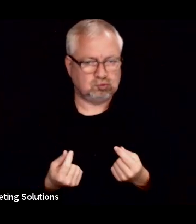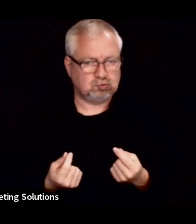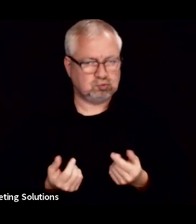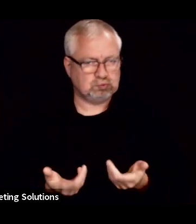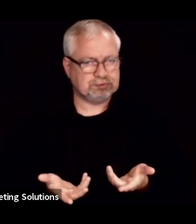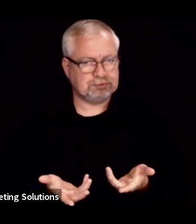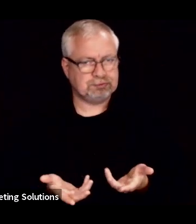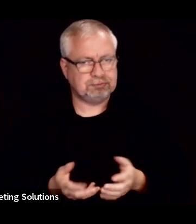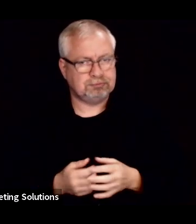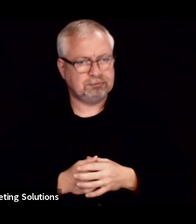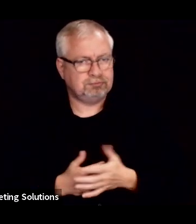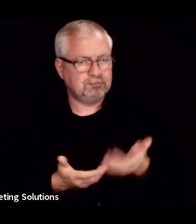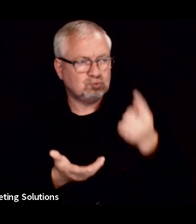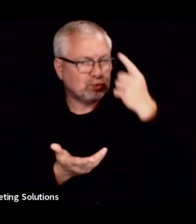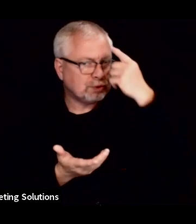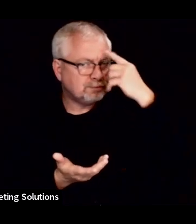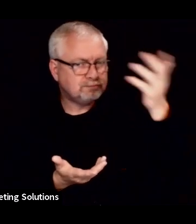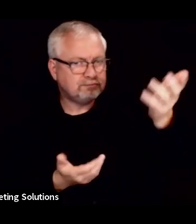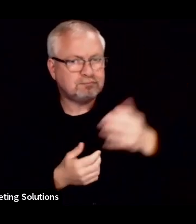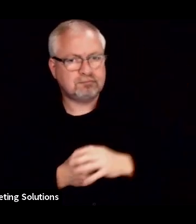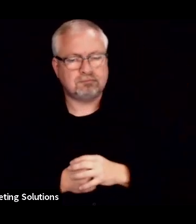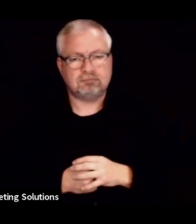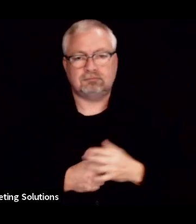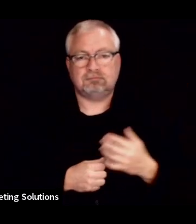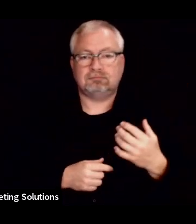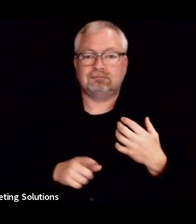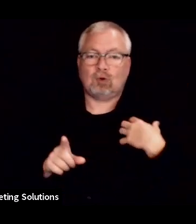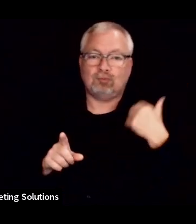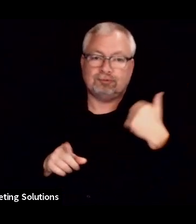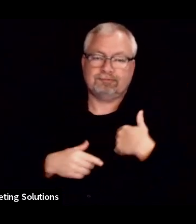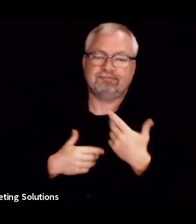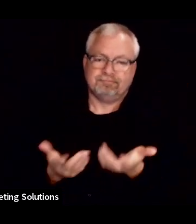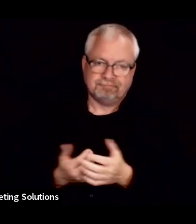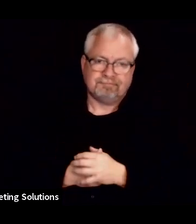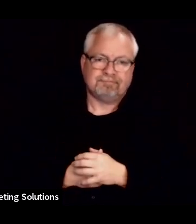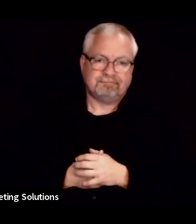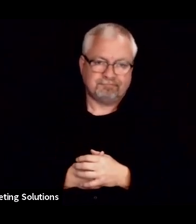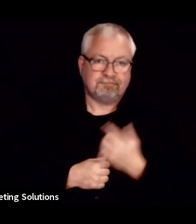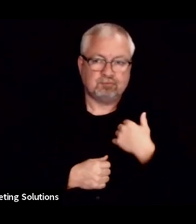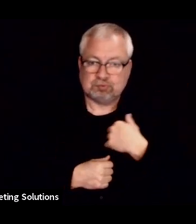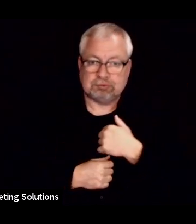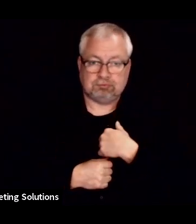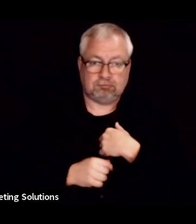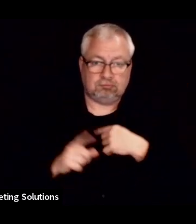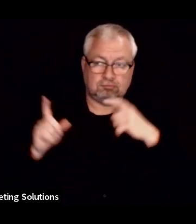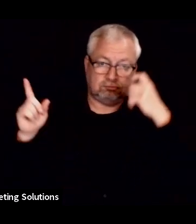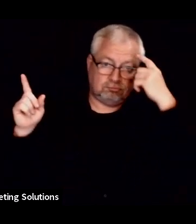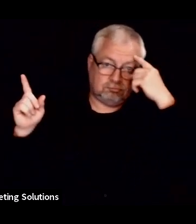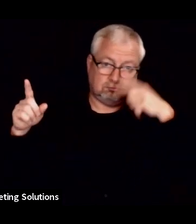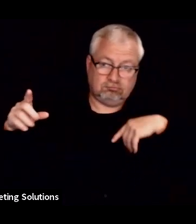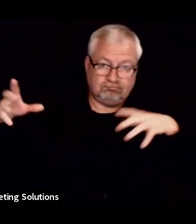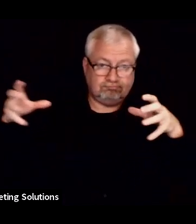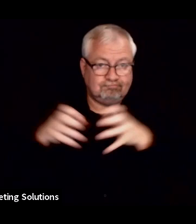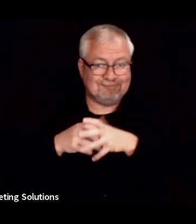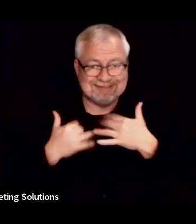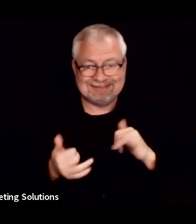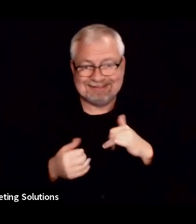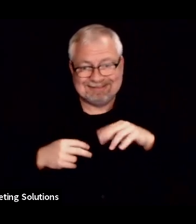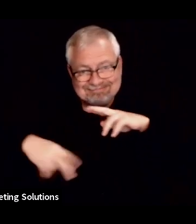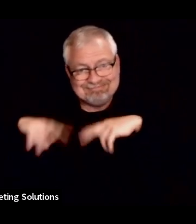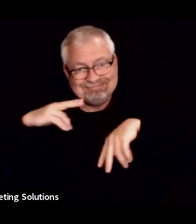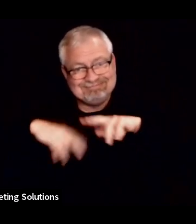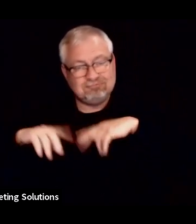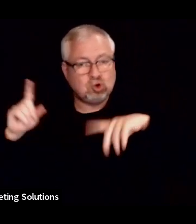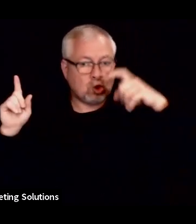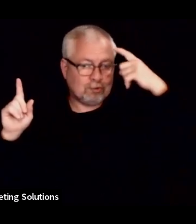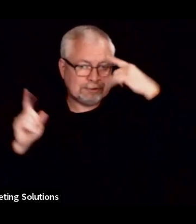Well, I guess I would tell them, we're continuing to look at this. I know the governor's thinking about it. I know the governor's going to be in conversation